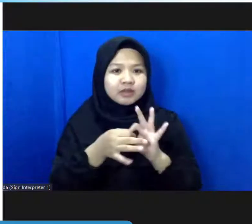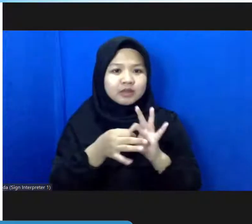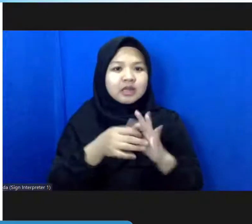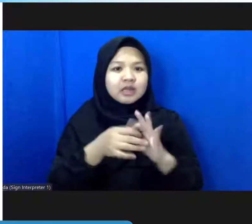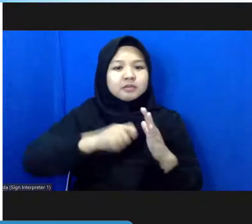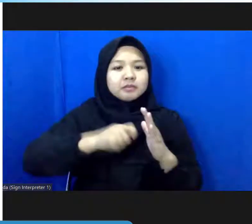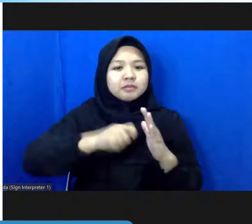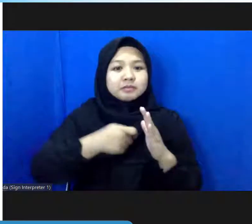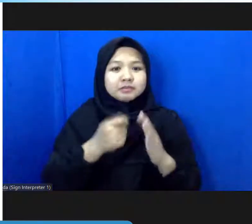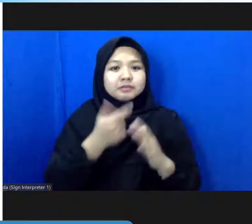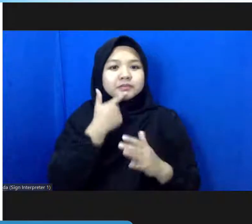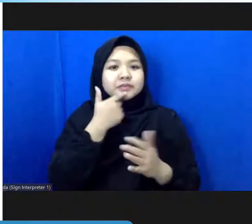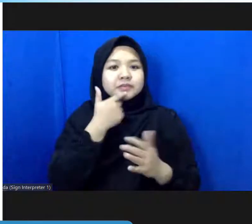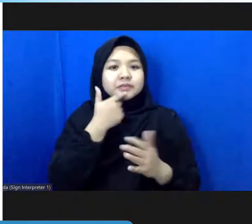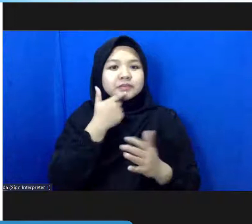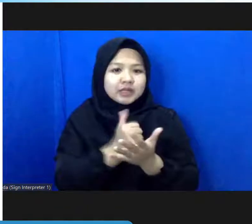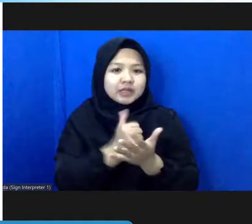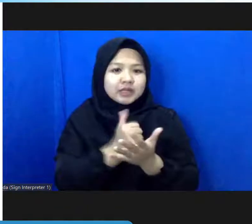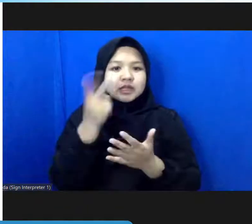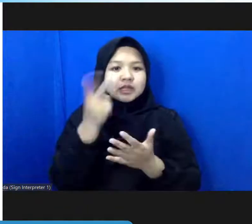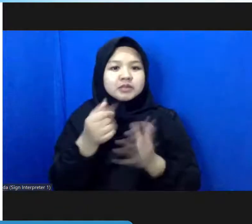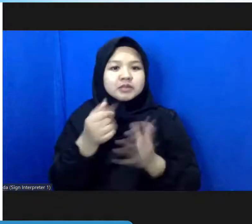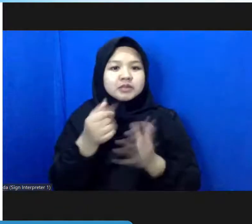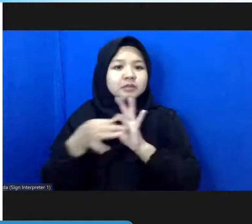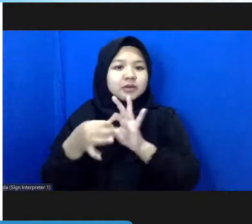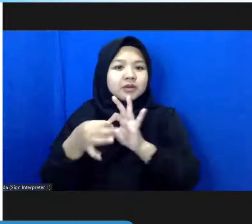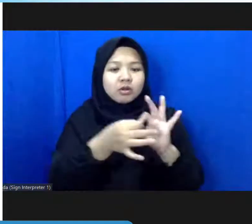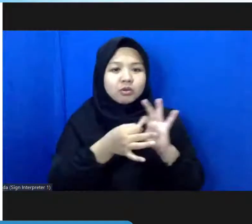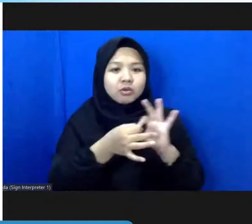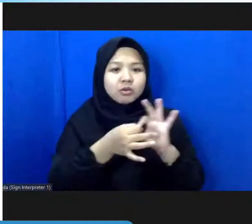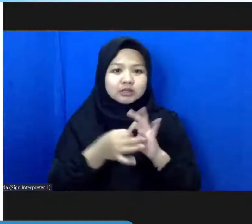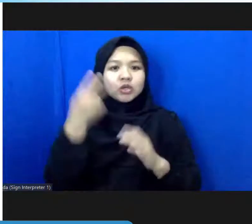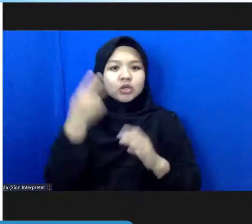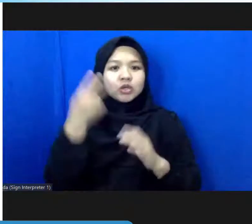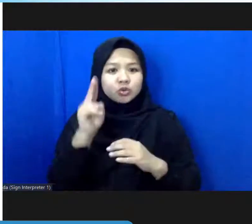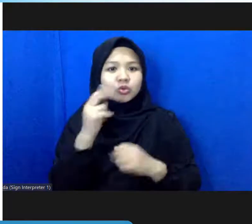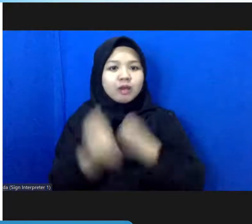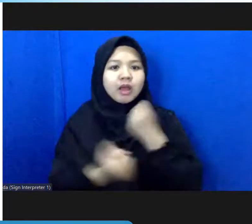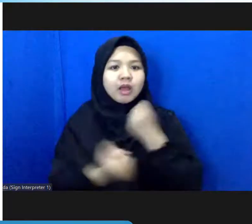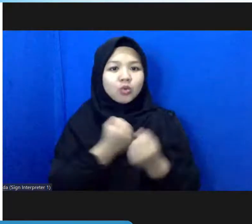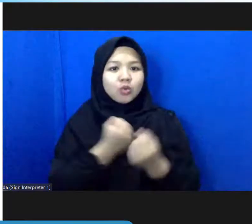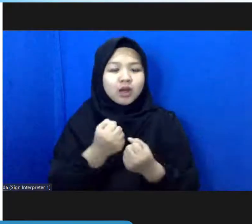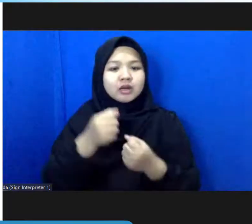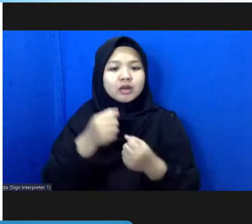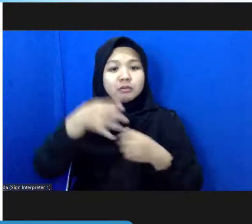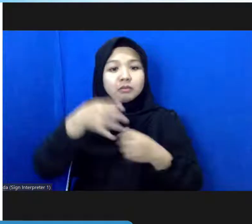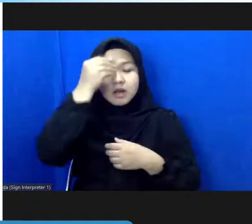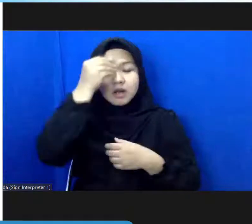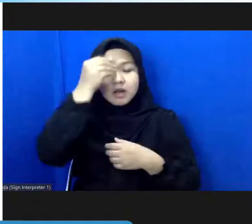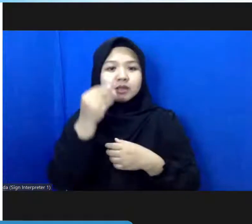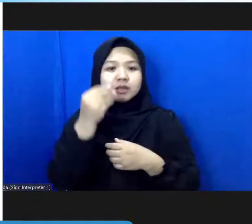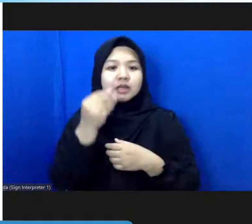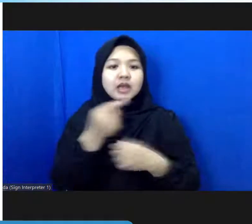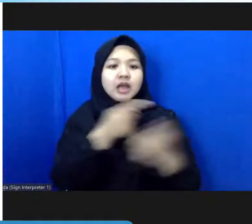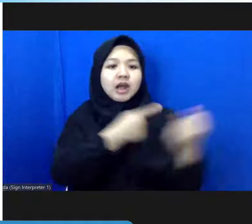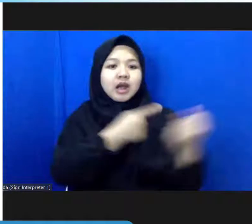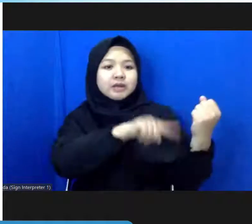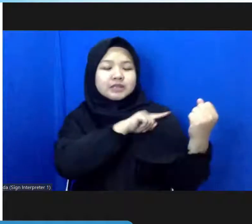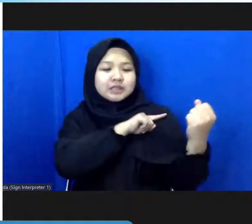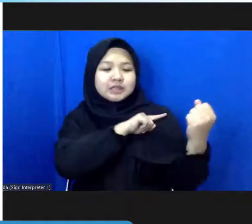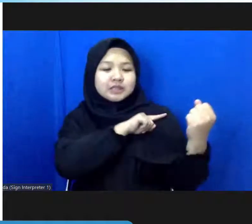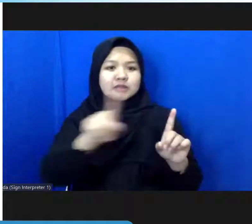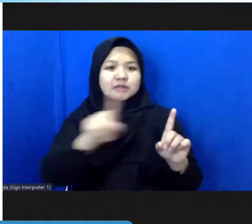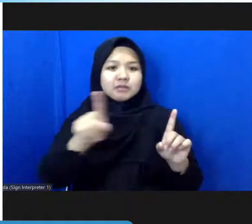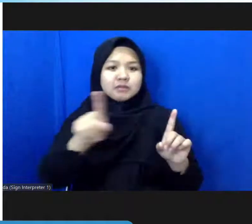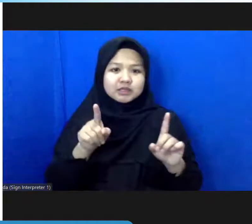being innovative in the different ways that we can do that, and understanding our collective capacity and assets, and as a